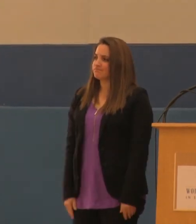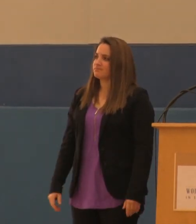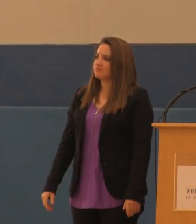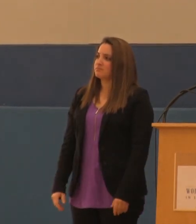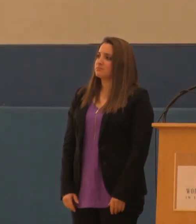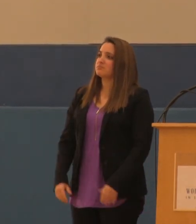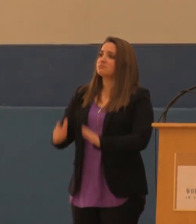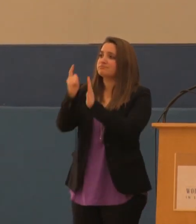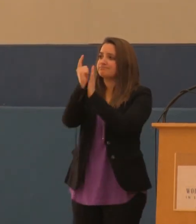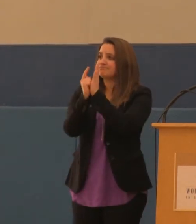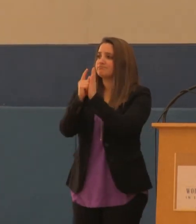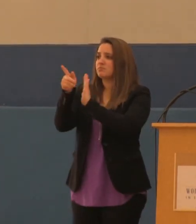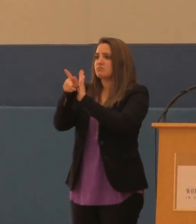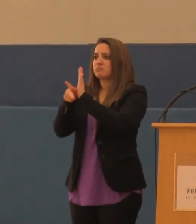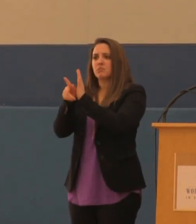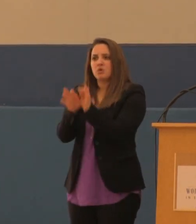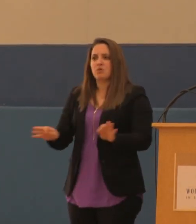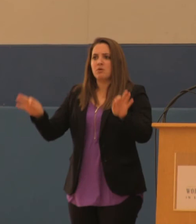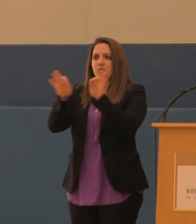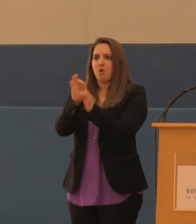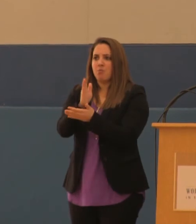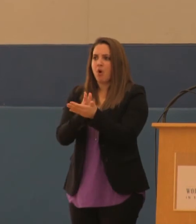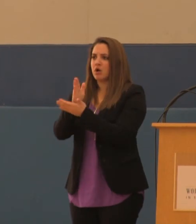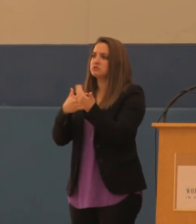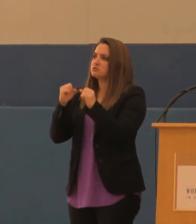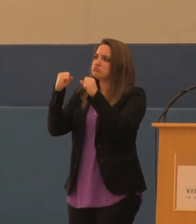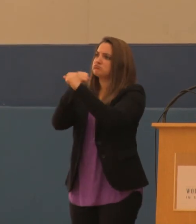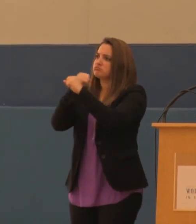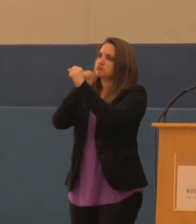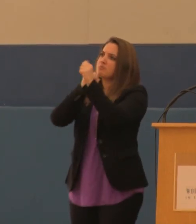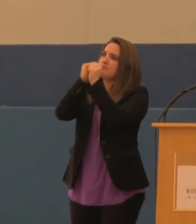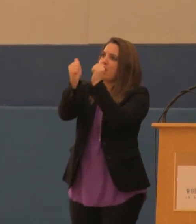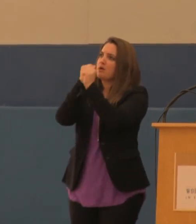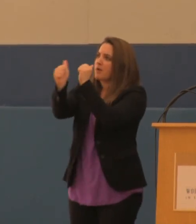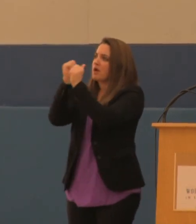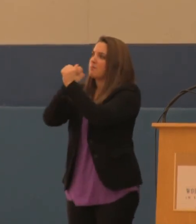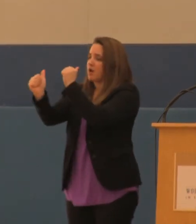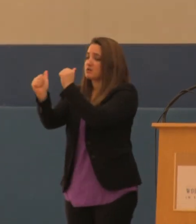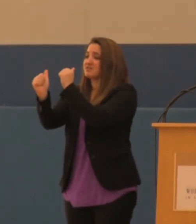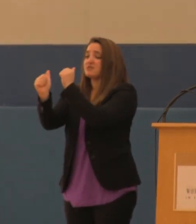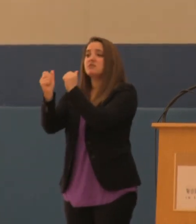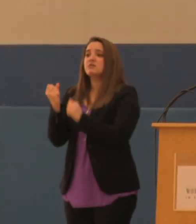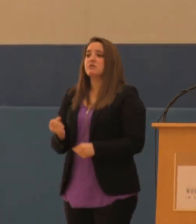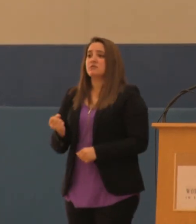Legislation, policy, those are all important components that we have to continue fighting for. But we must eradicate